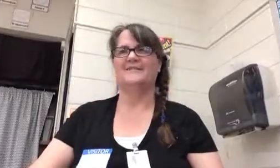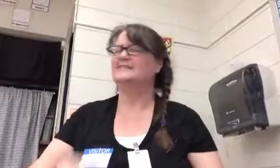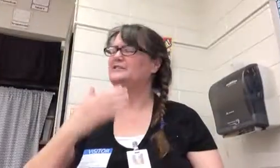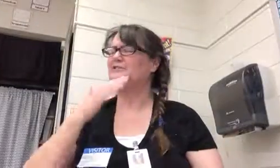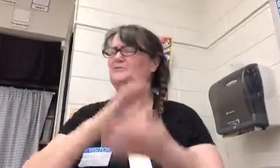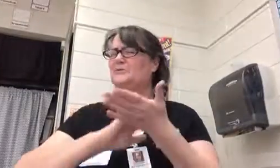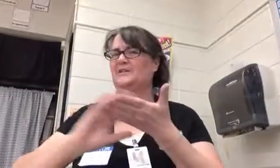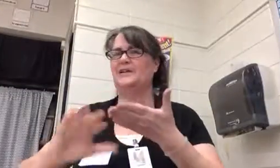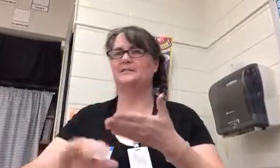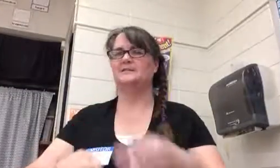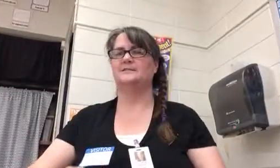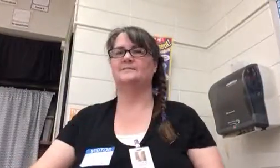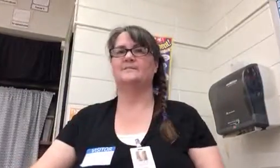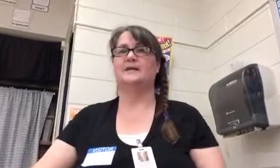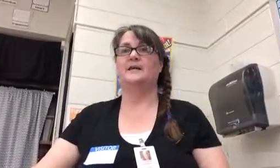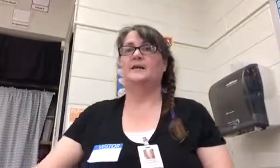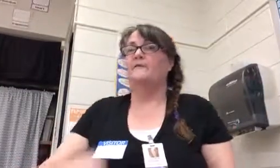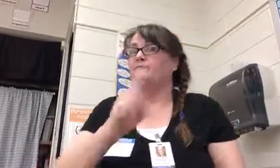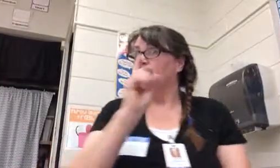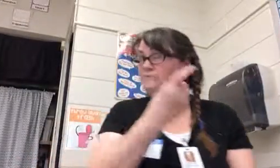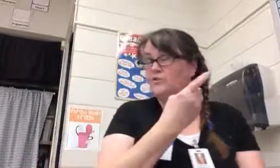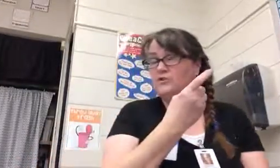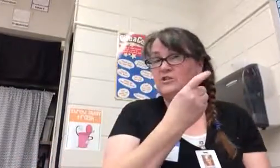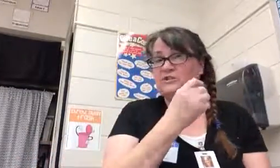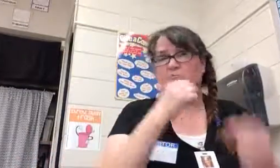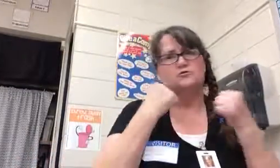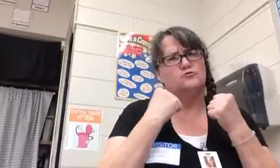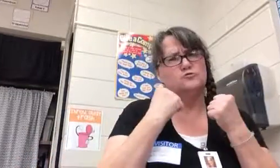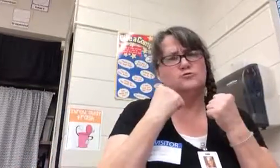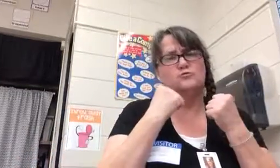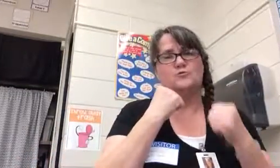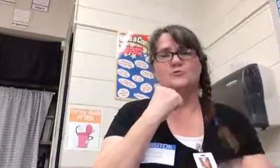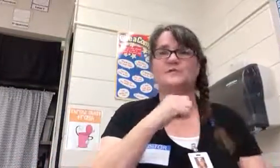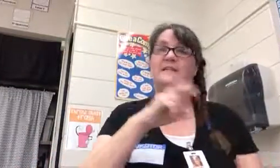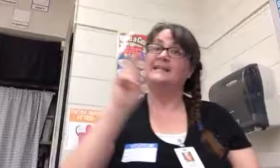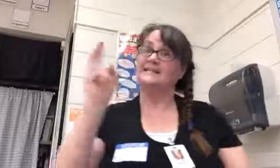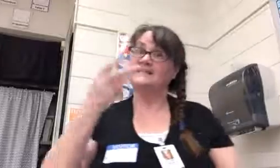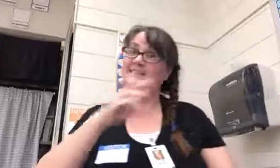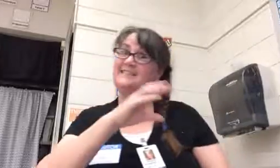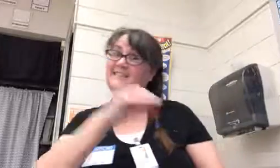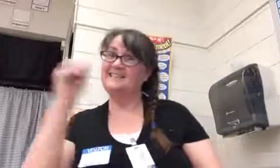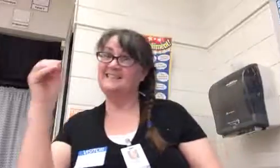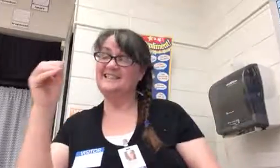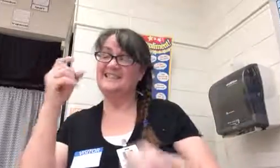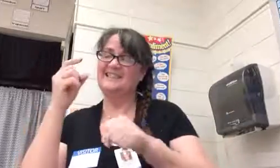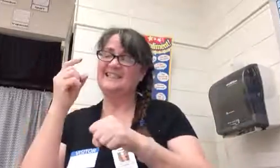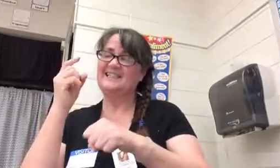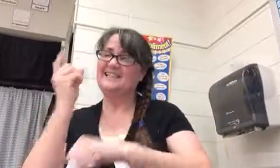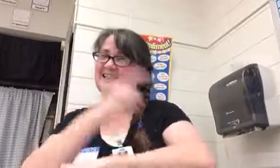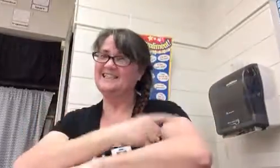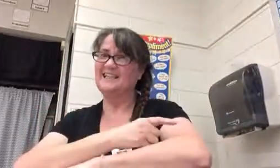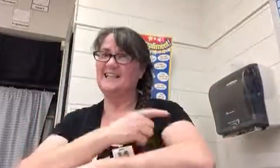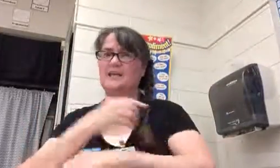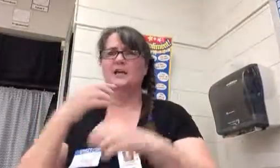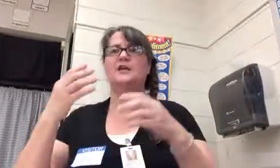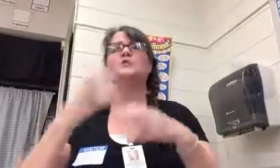cold to warm in one day. That's crazy. In the morning, it was cold, and by the evening, it was warm. I went